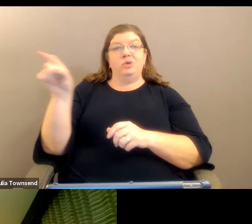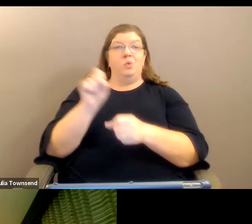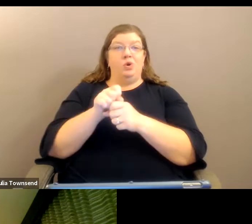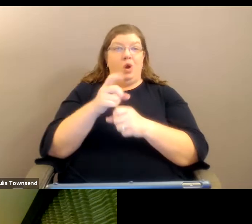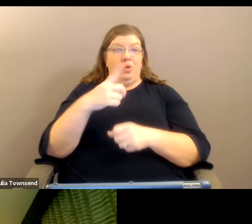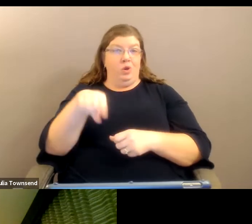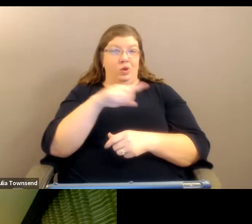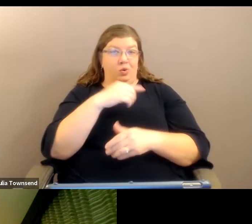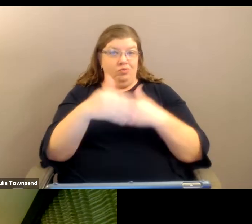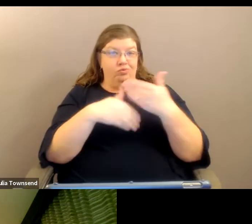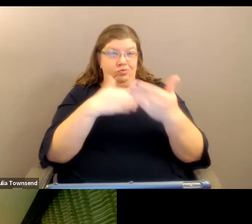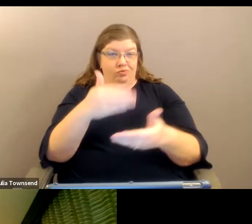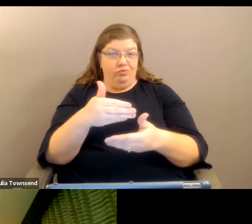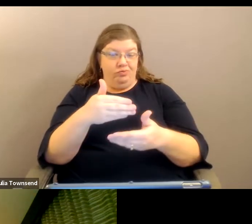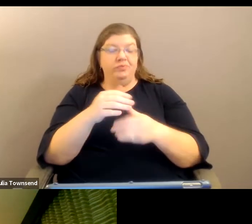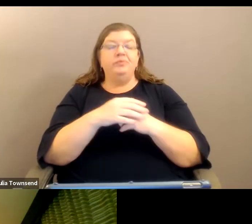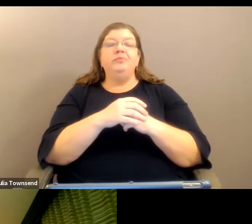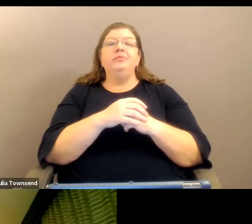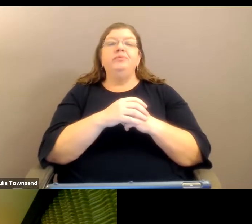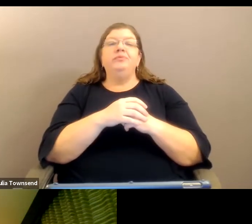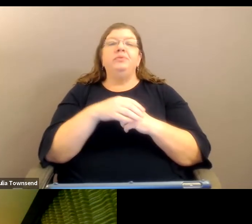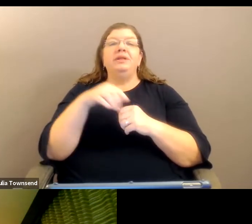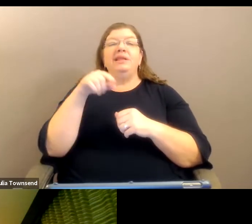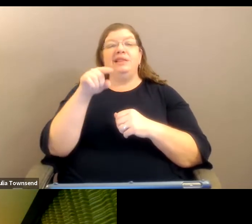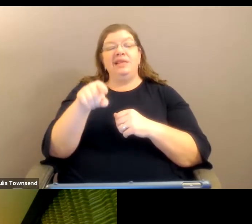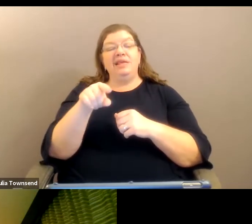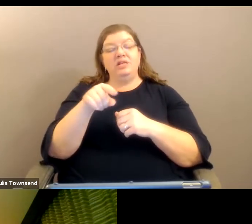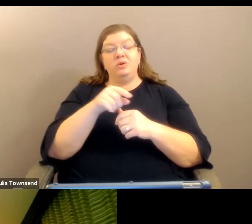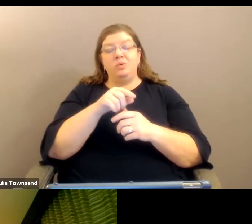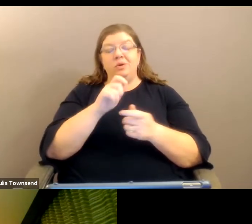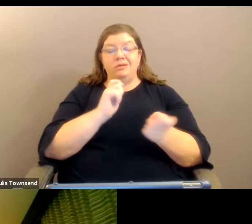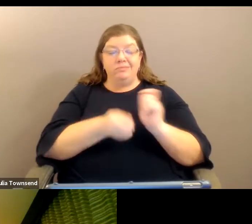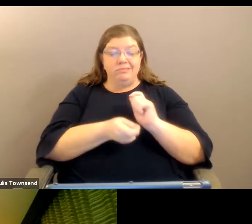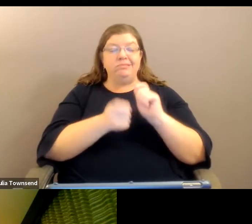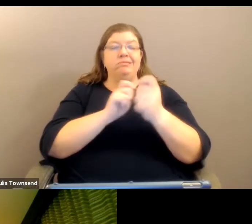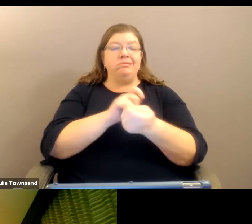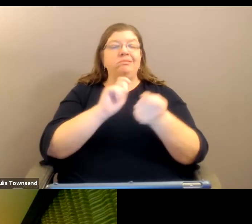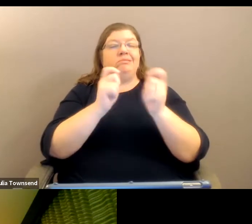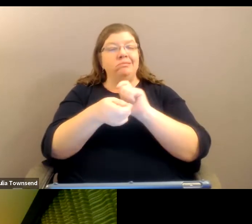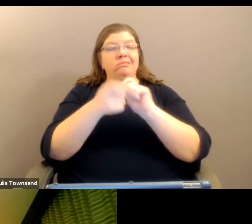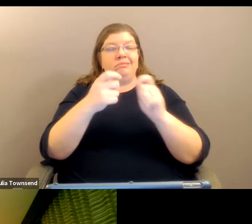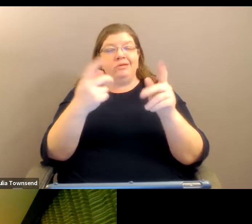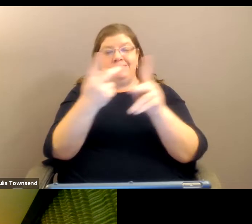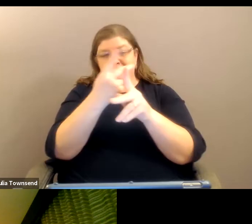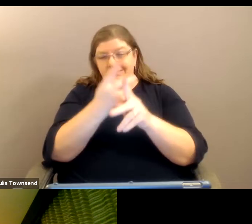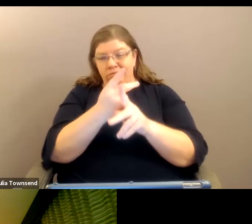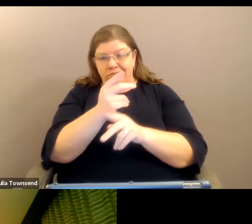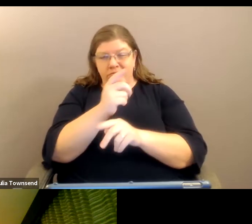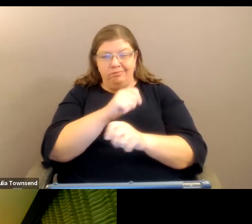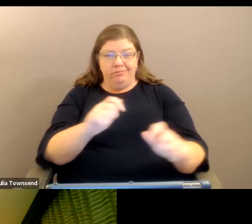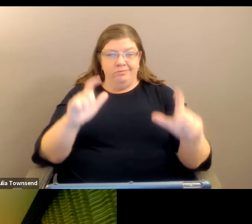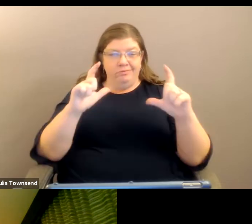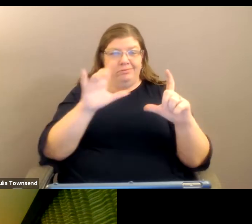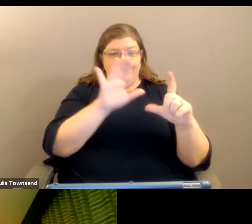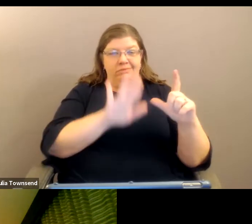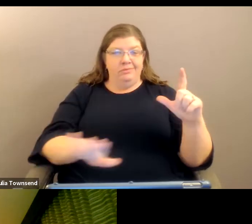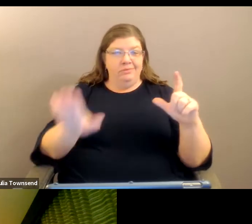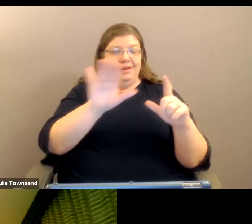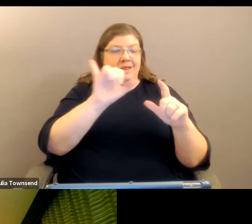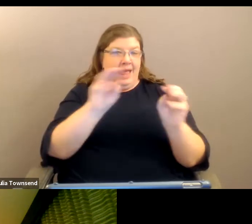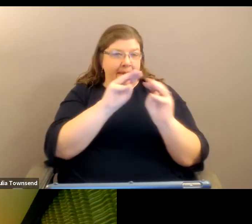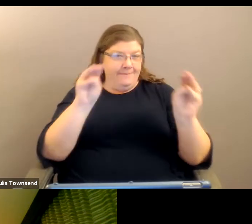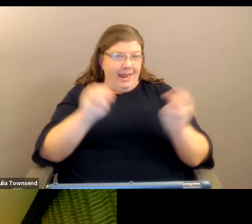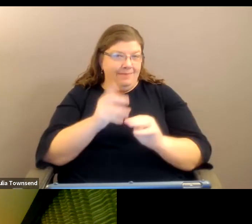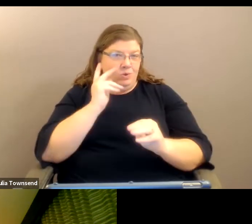through the process. And this was arrived through a few revisions to get to the present map that you see